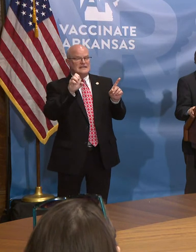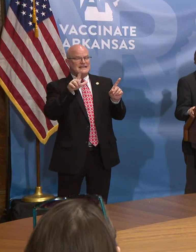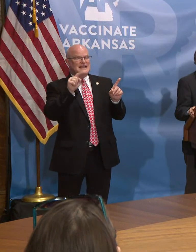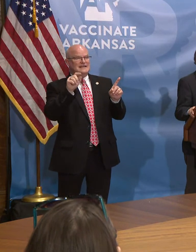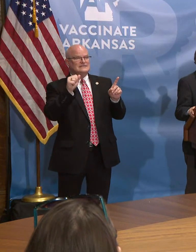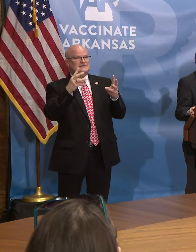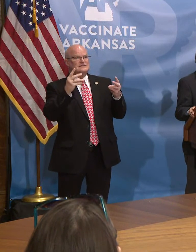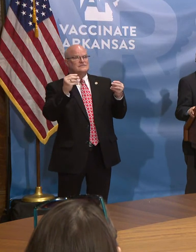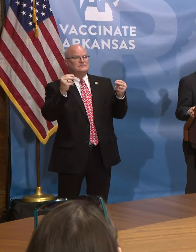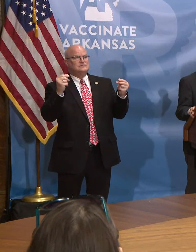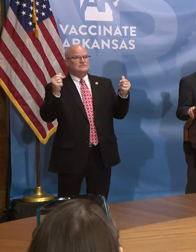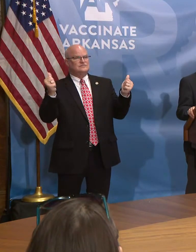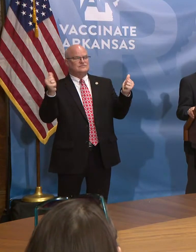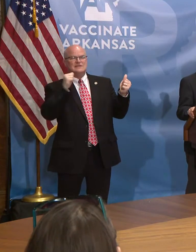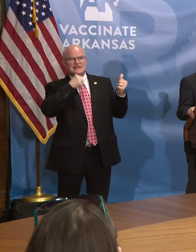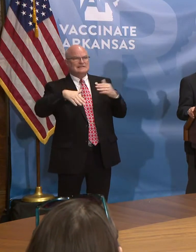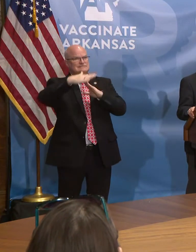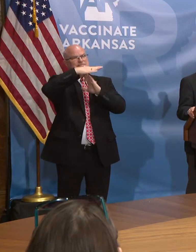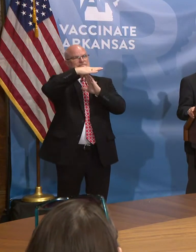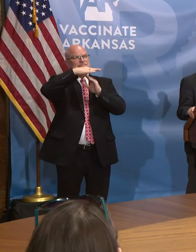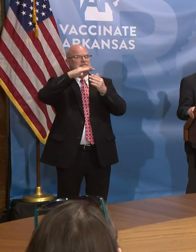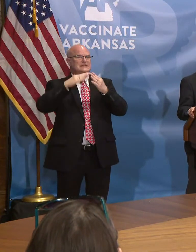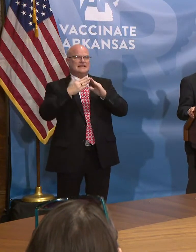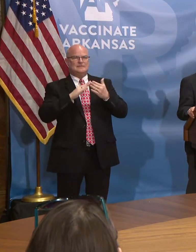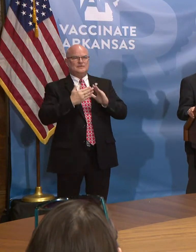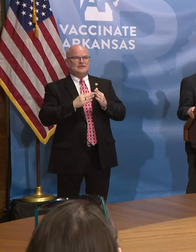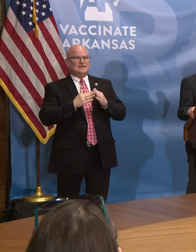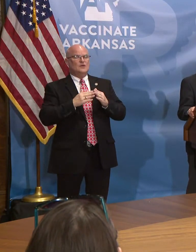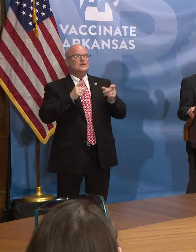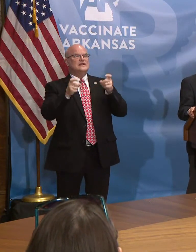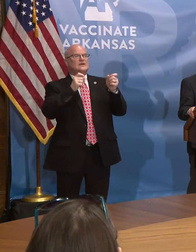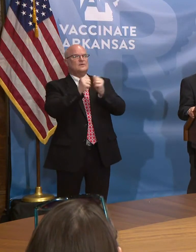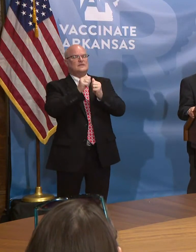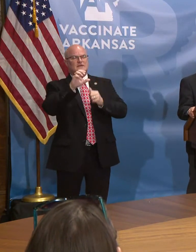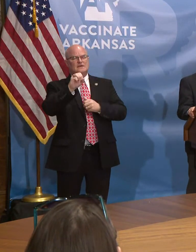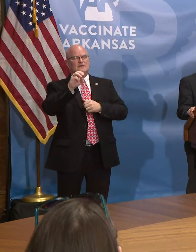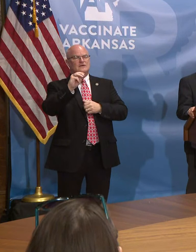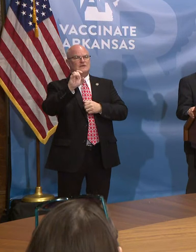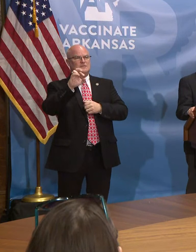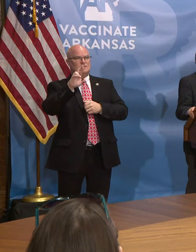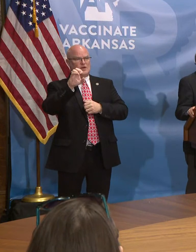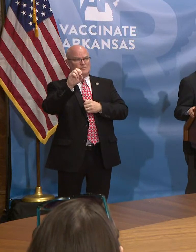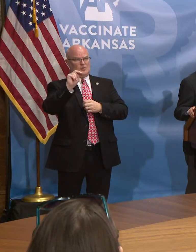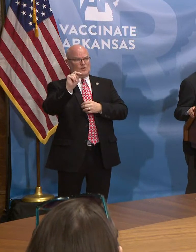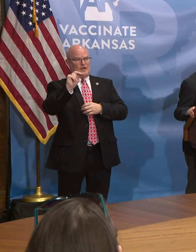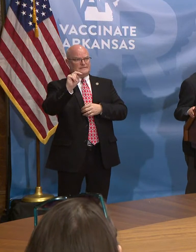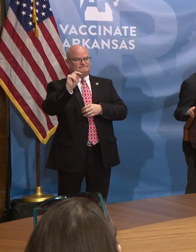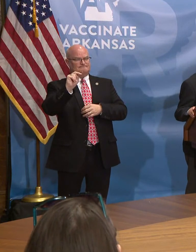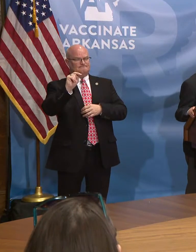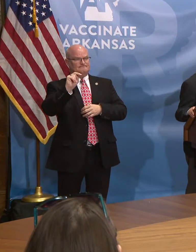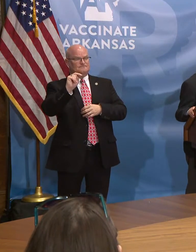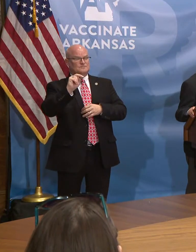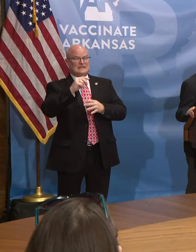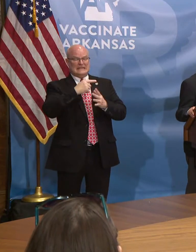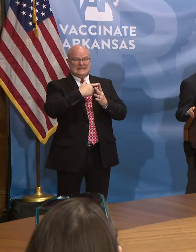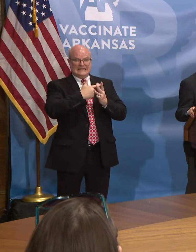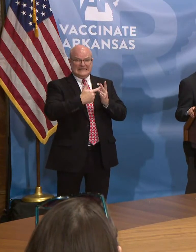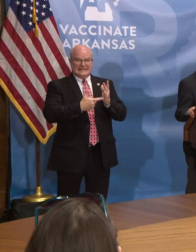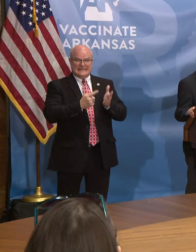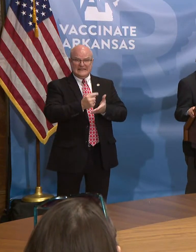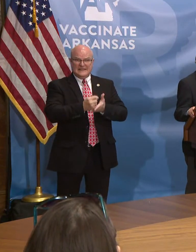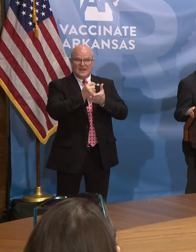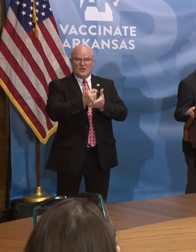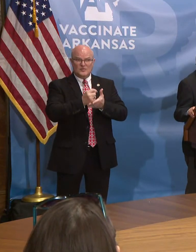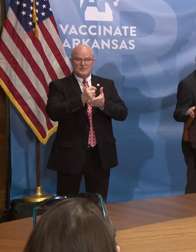no longer the predominant variant in our community. We are dealing with the Omicron variant. And these therapies,